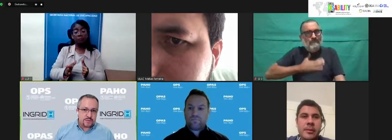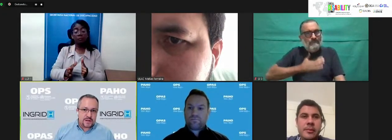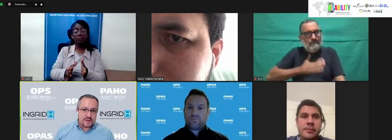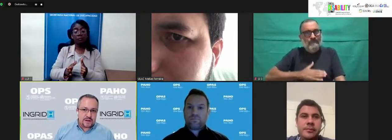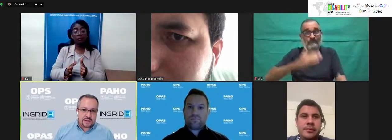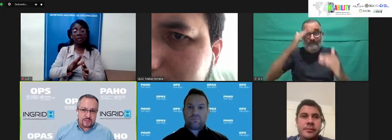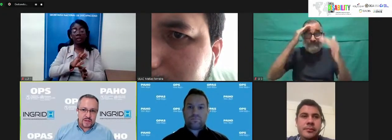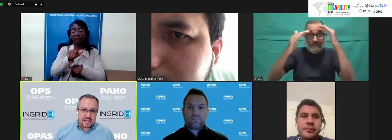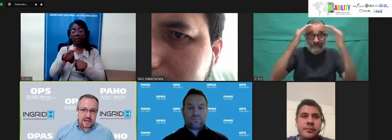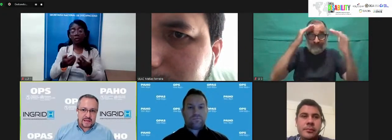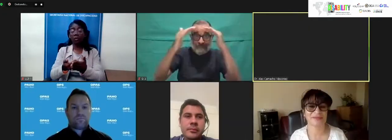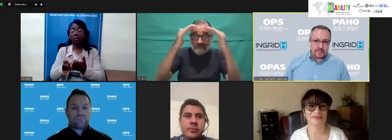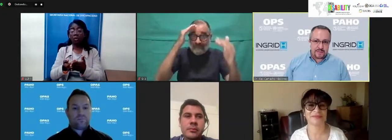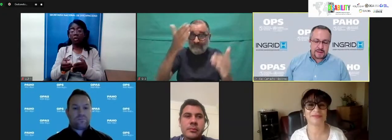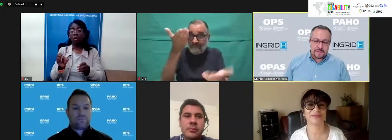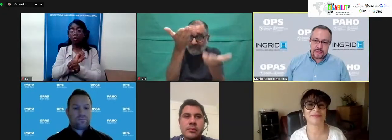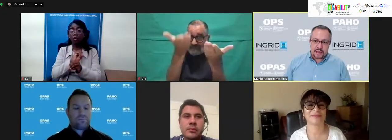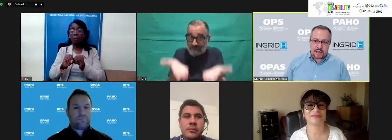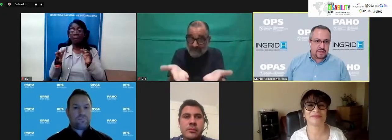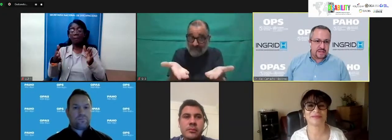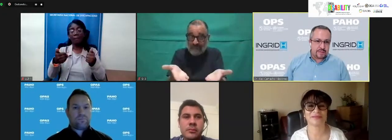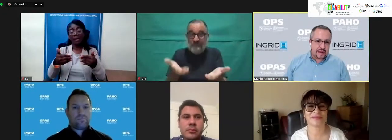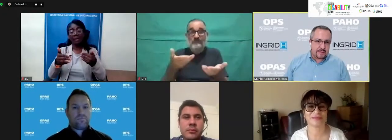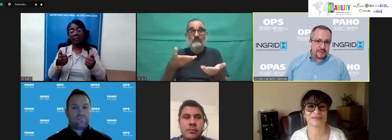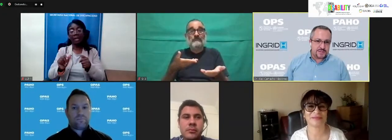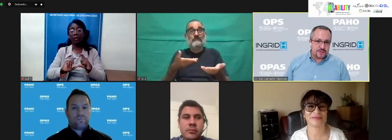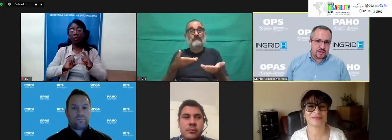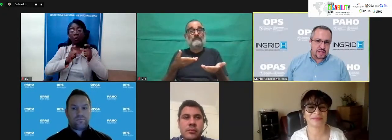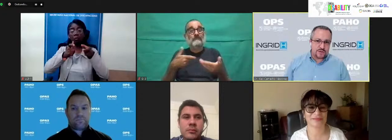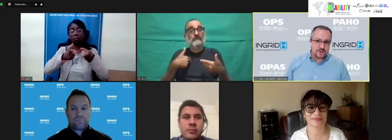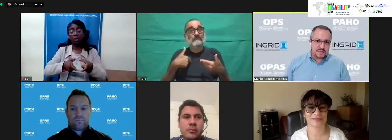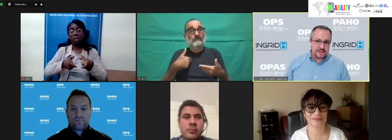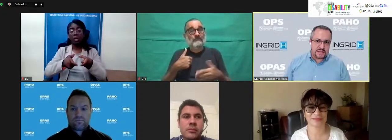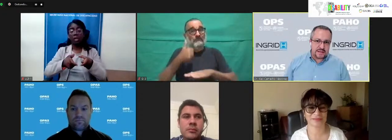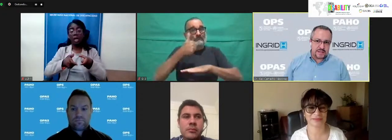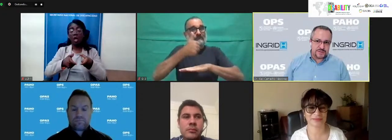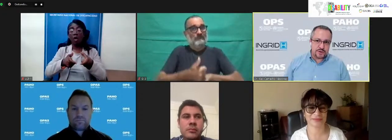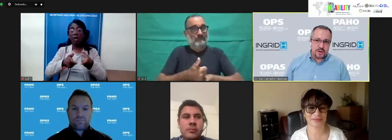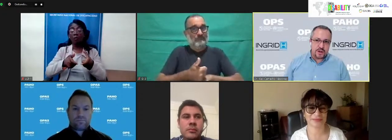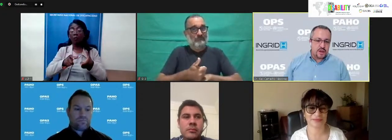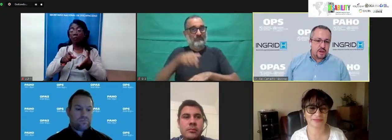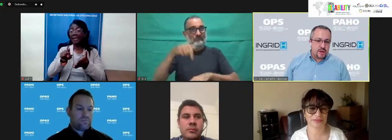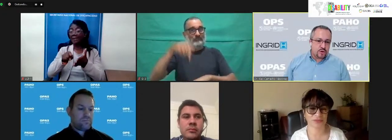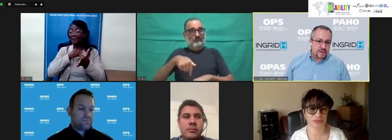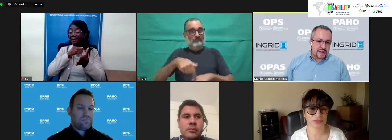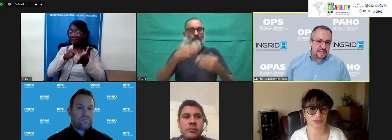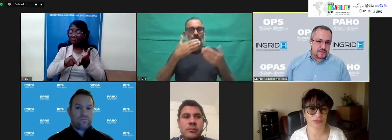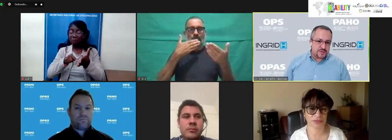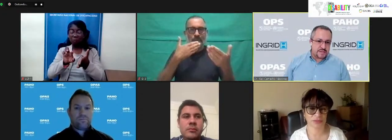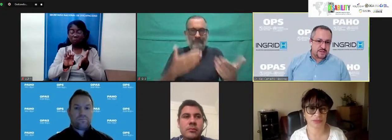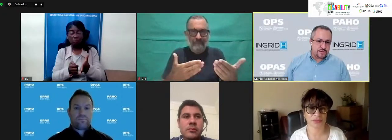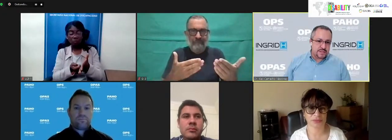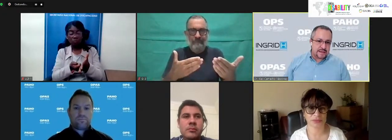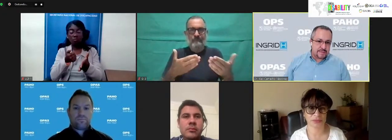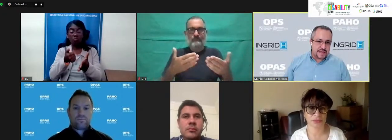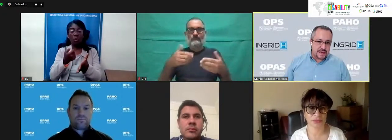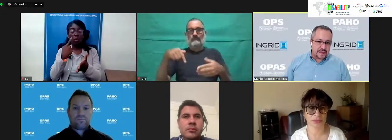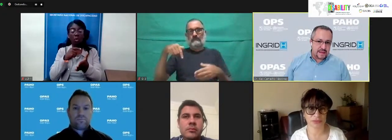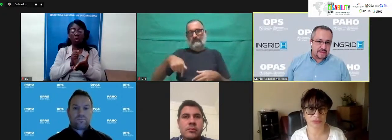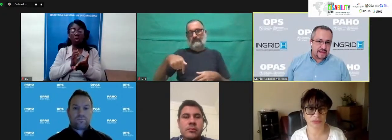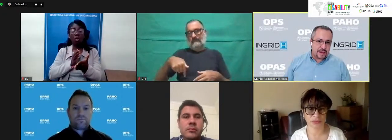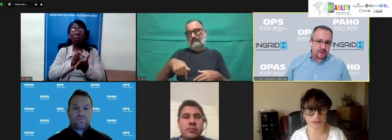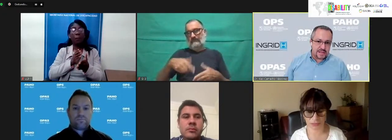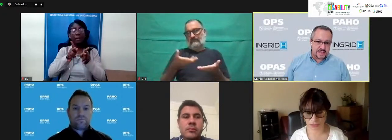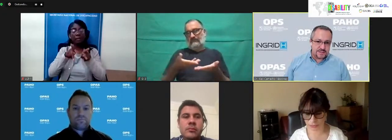everyone for helping allowing me to moderate this panel to the republic of panama the committee